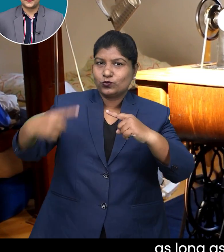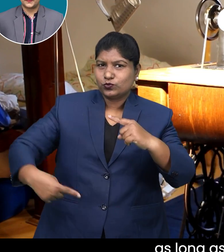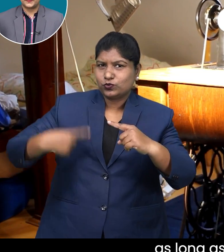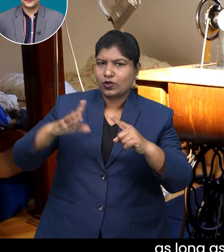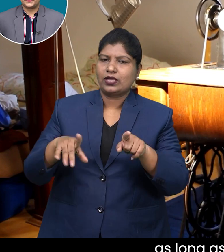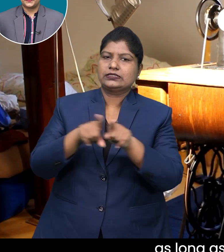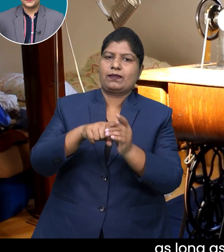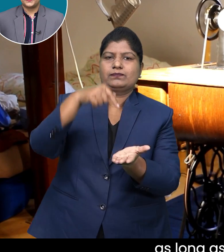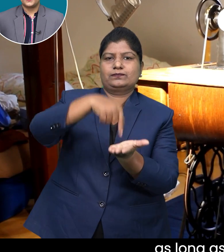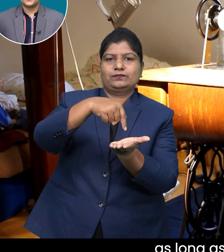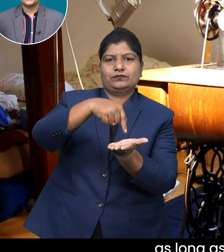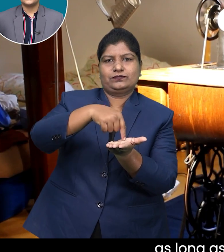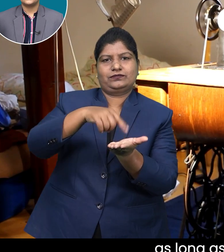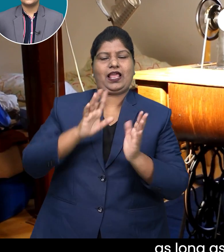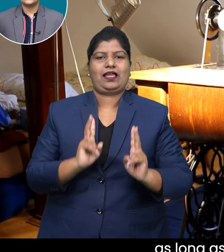rotates.